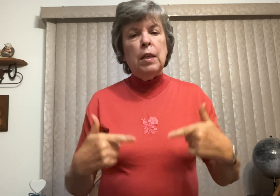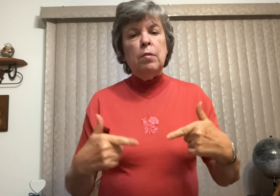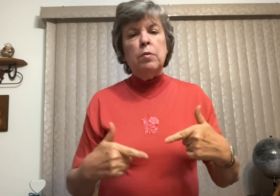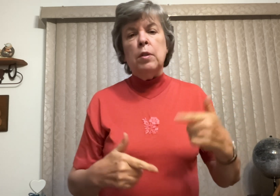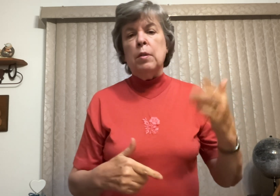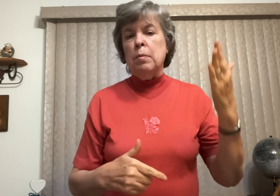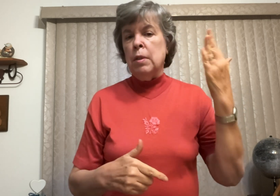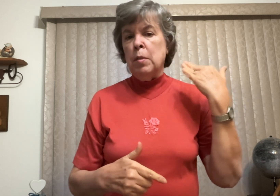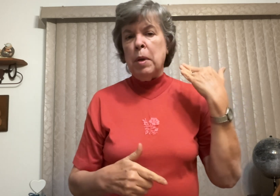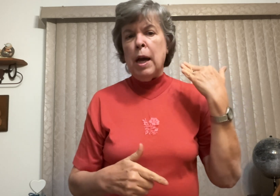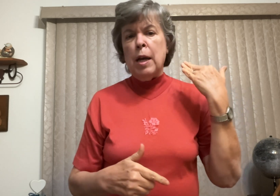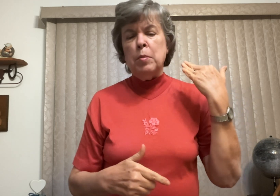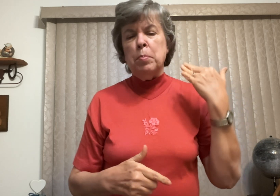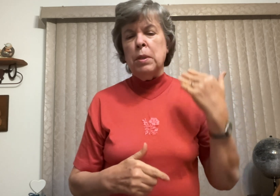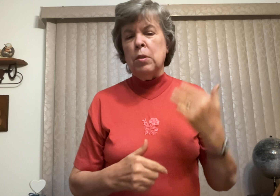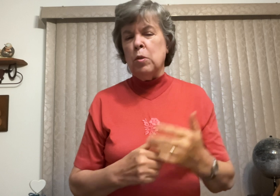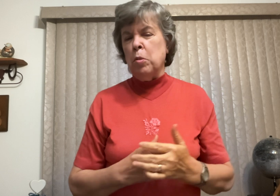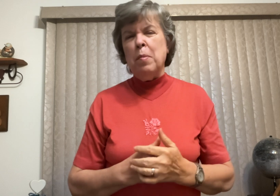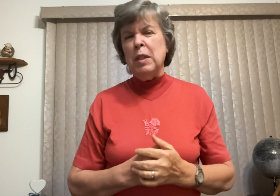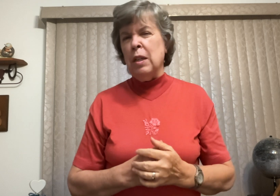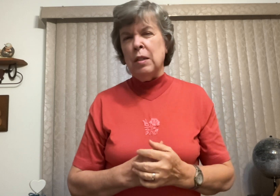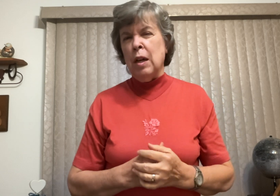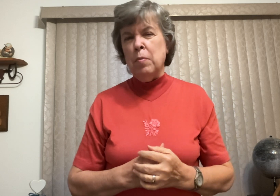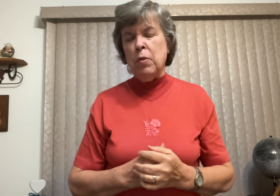lived in the past, but there's probably not time for that.